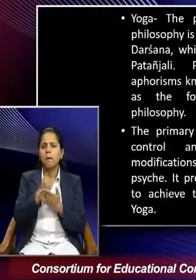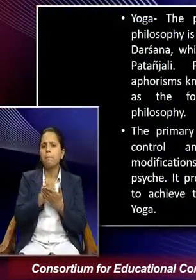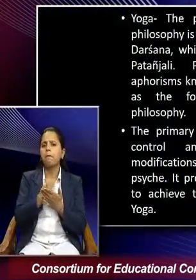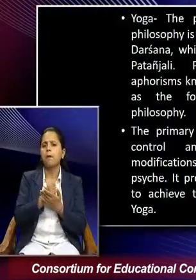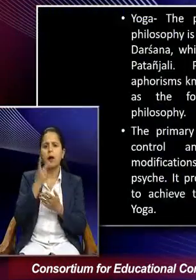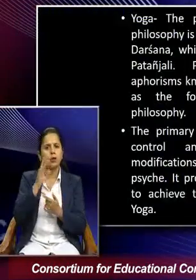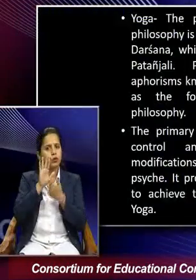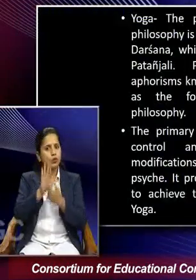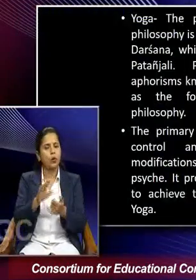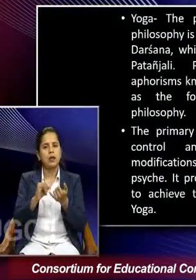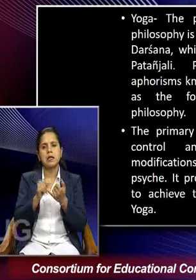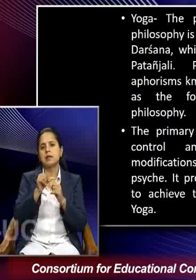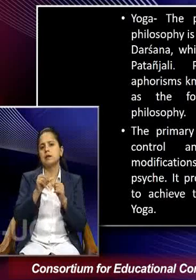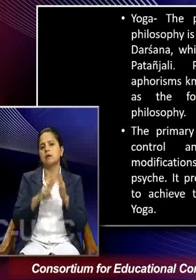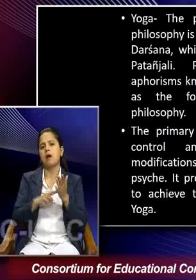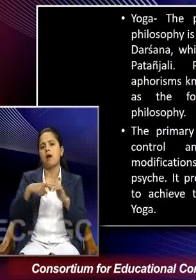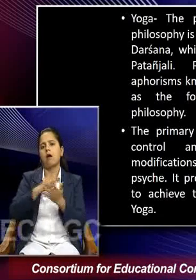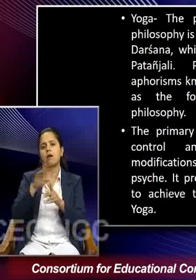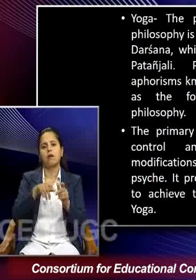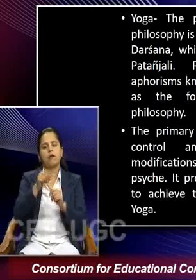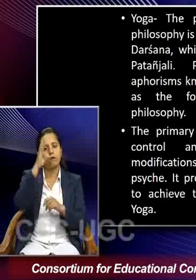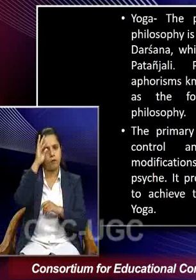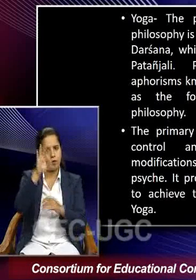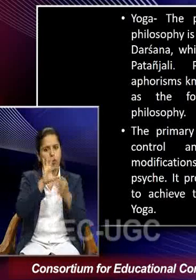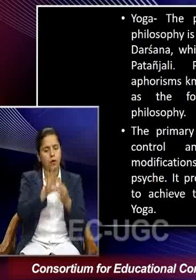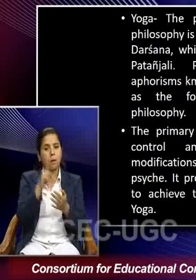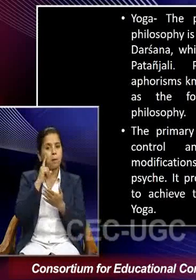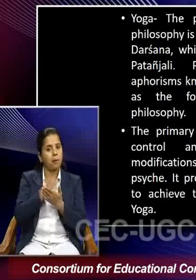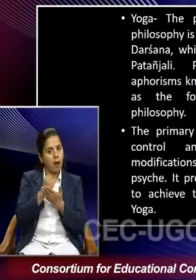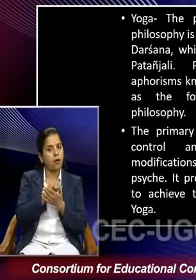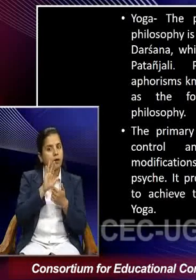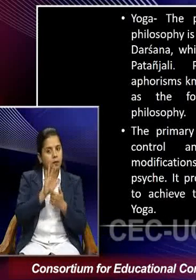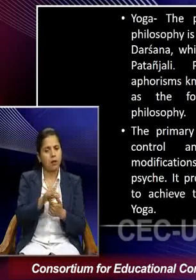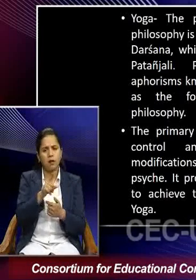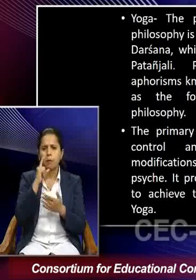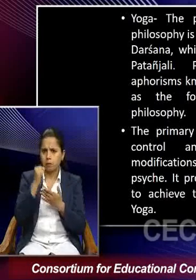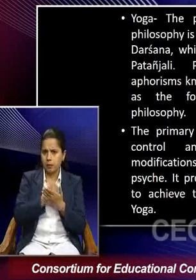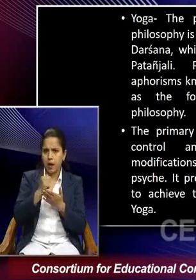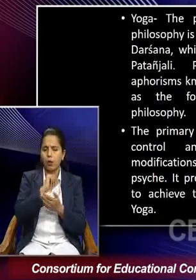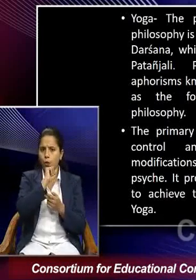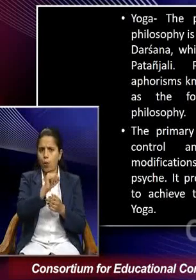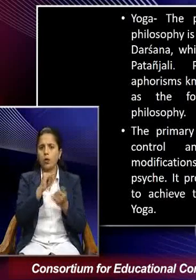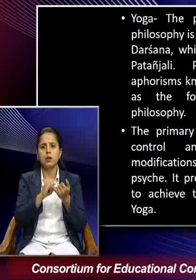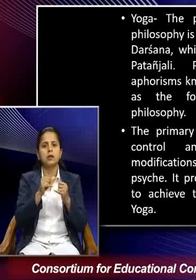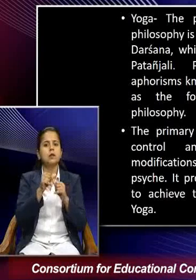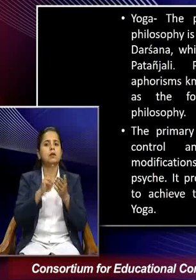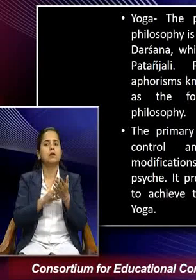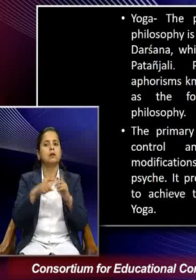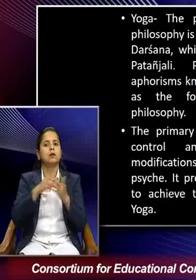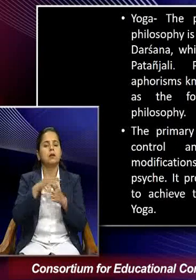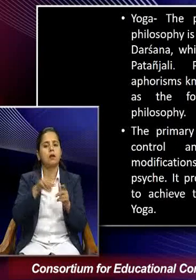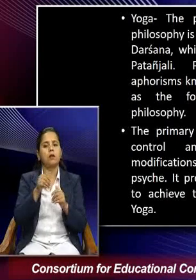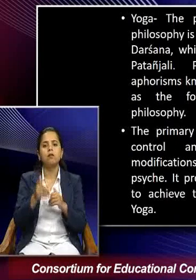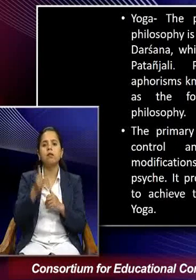aspect of Sankhya philosophy. So you can say that the practical aspect of Sankhya philosophy is